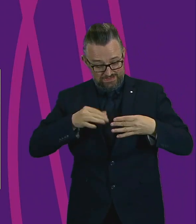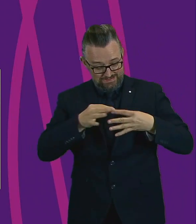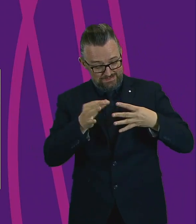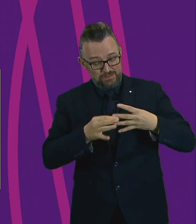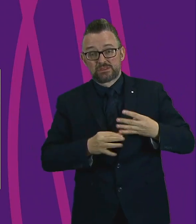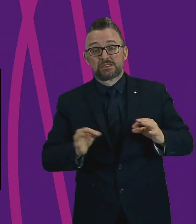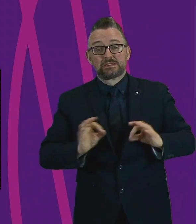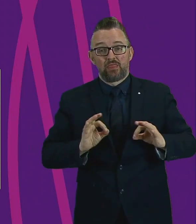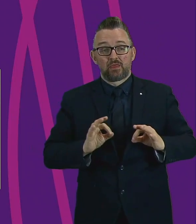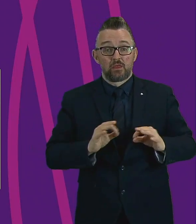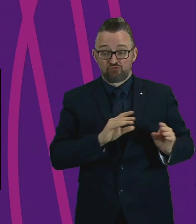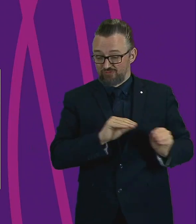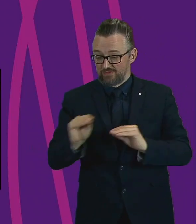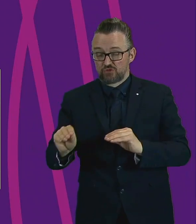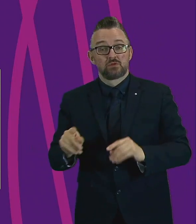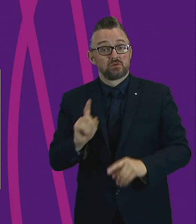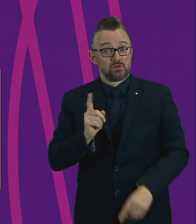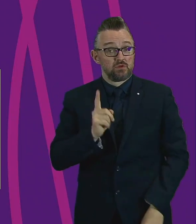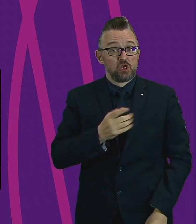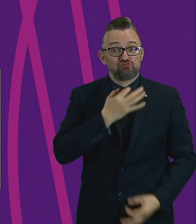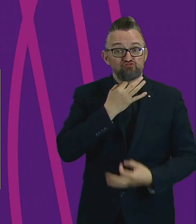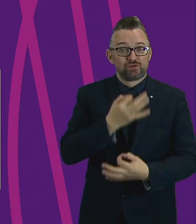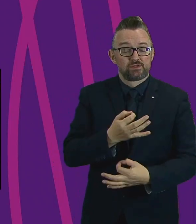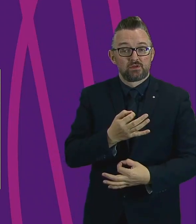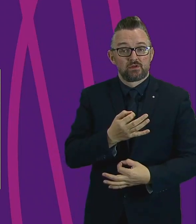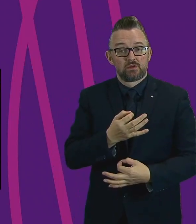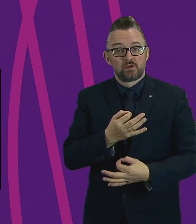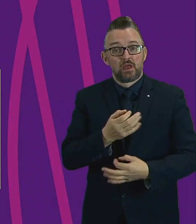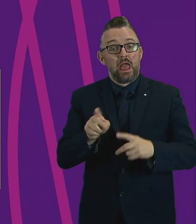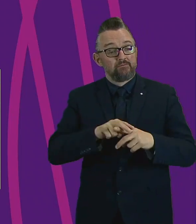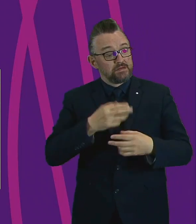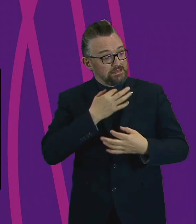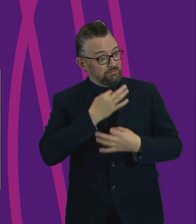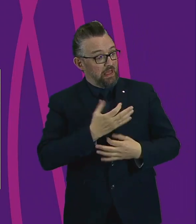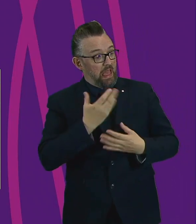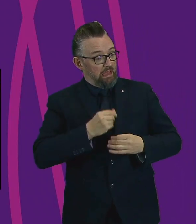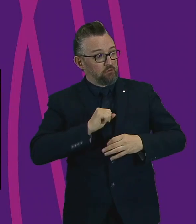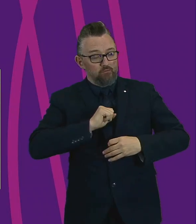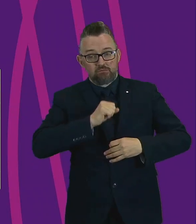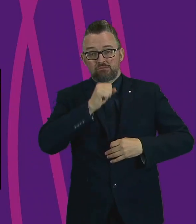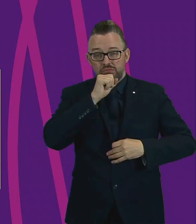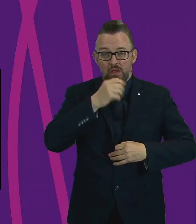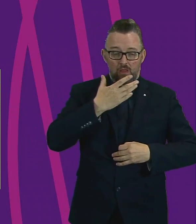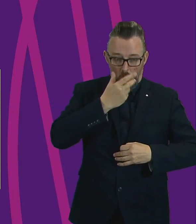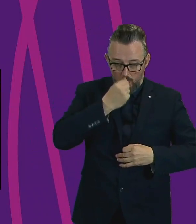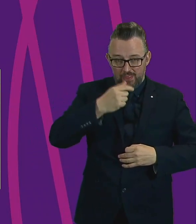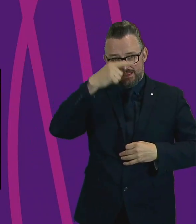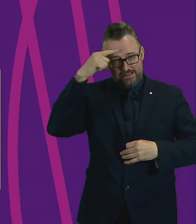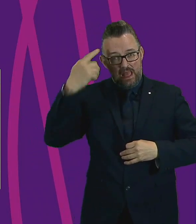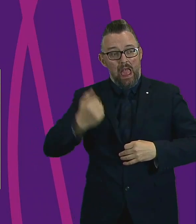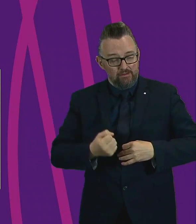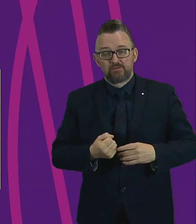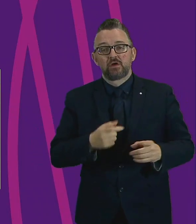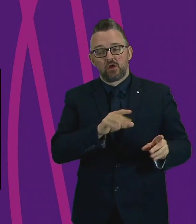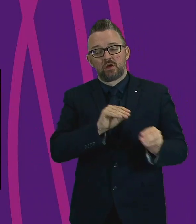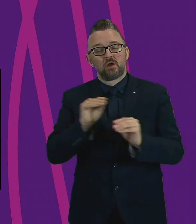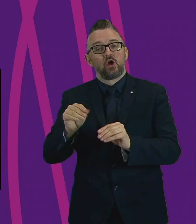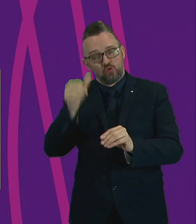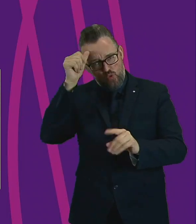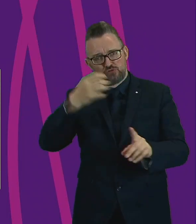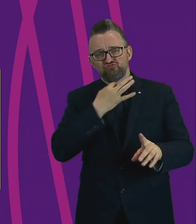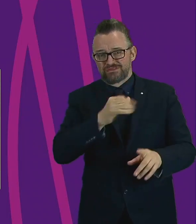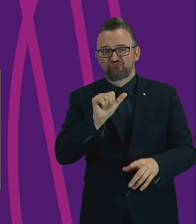risk. While the guidance to isolate based on symptoms was sensible, we knew there was still the risk while symptoms may not yet have manifested or been